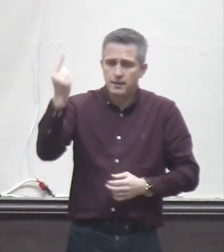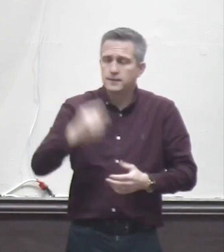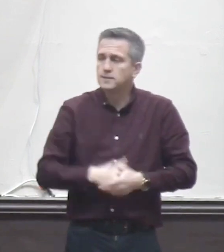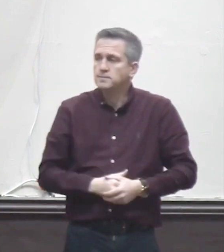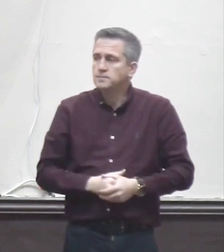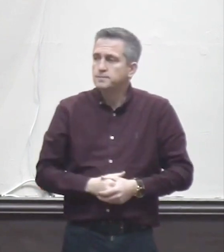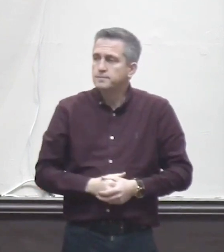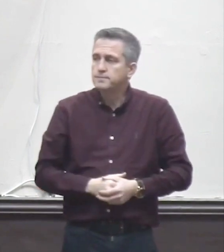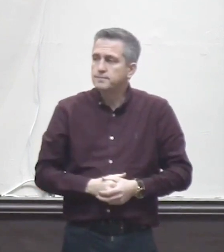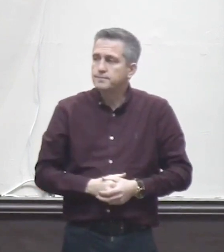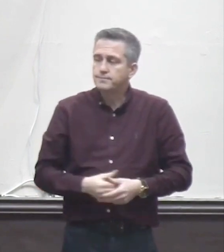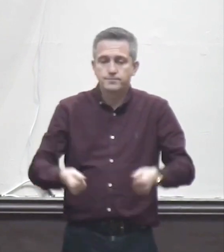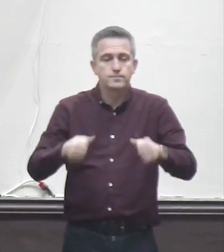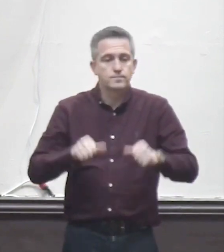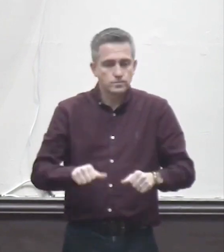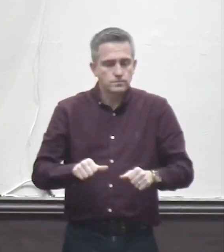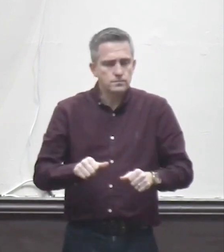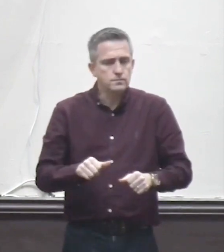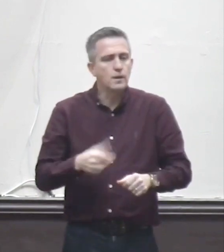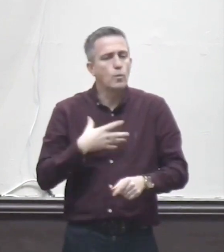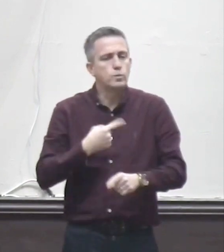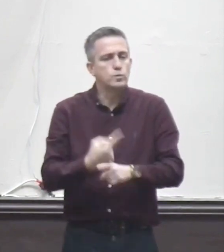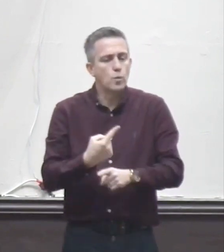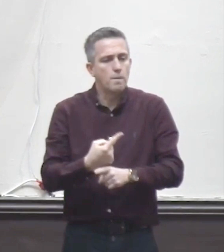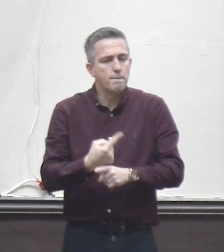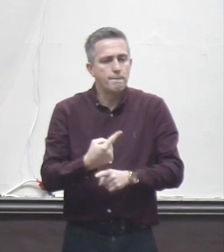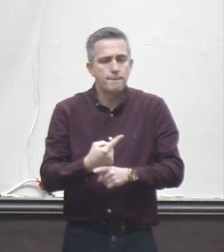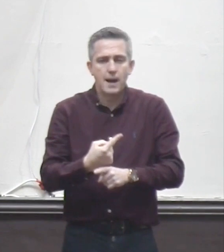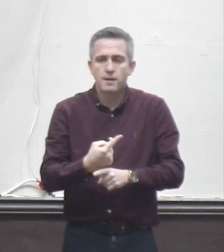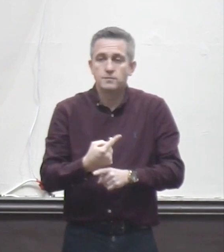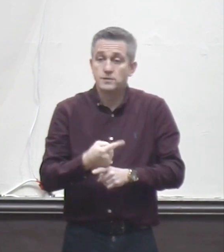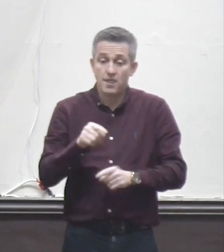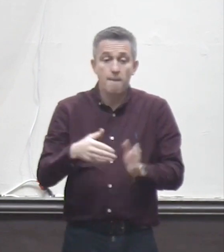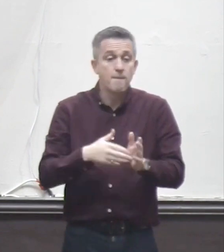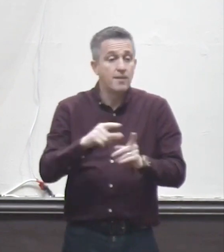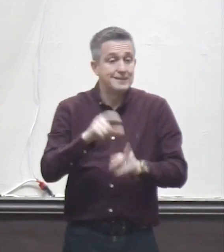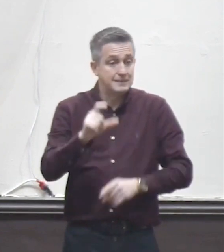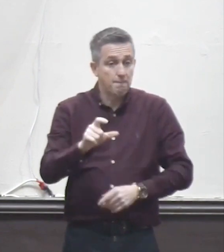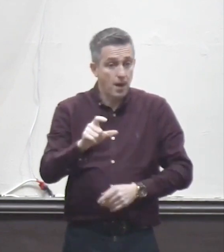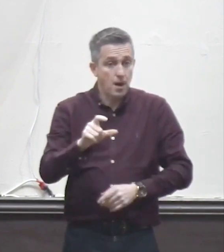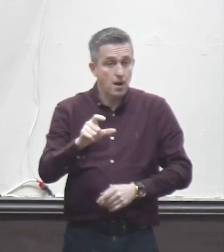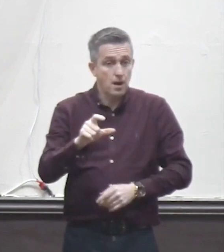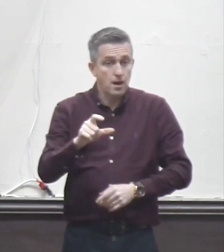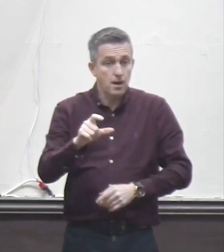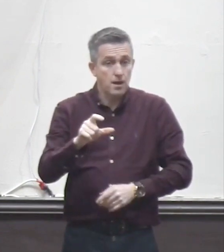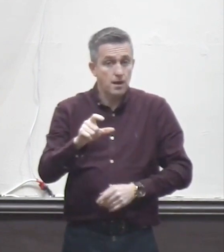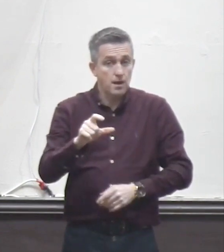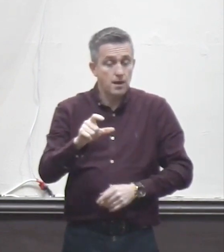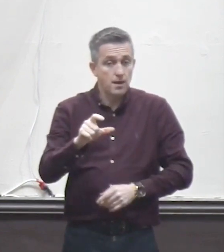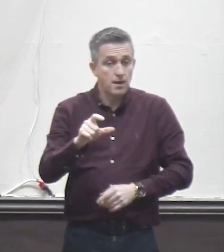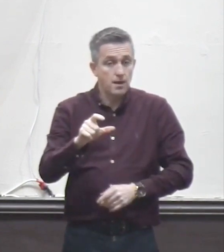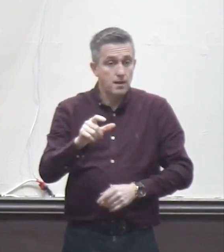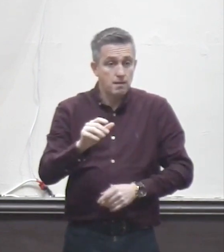on to a particular point. We have reached the month of December, and we find the fact